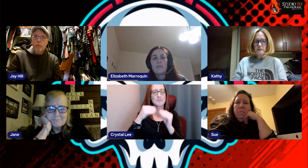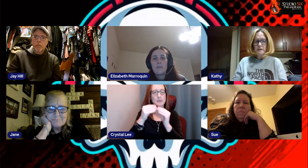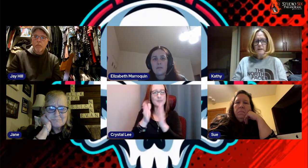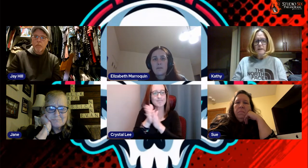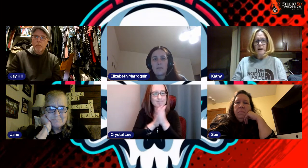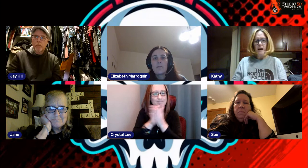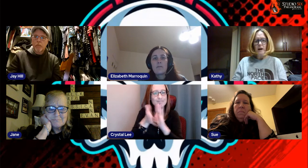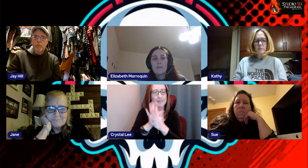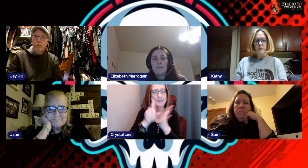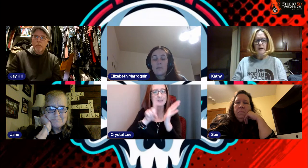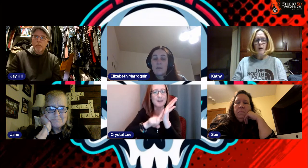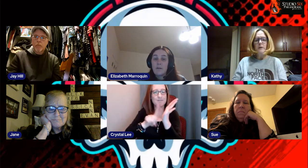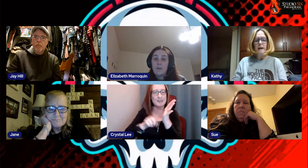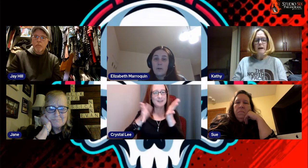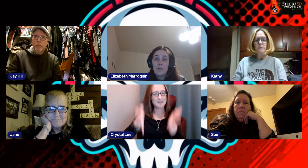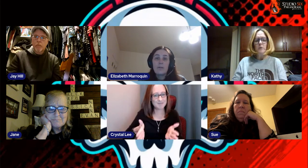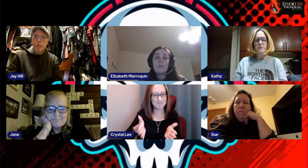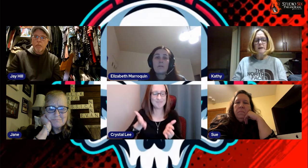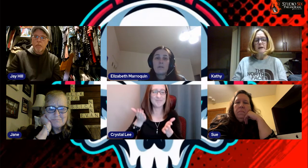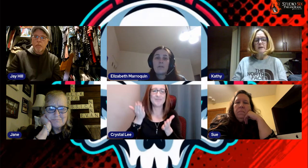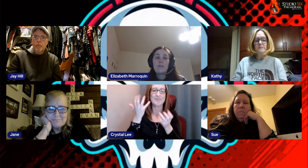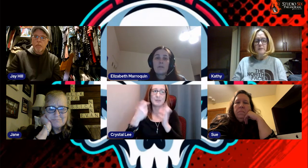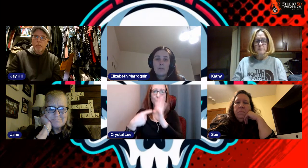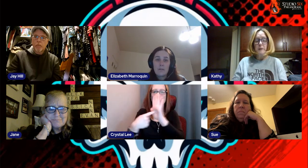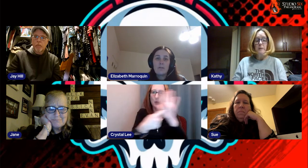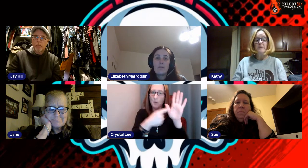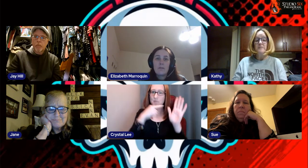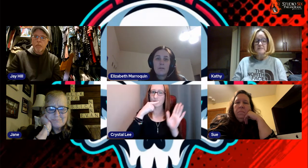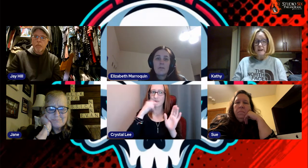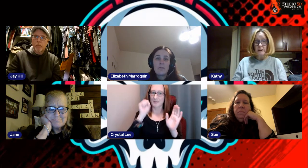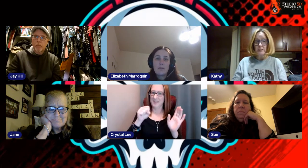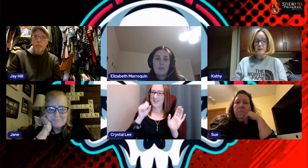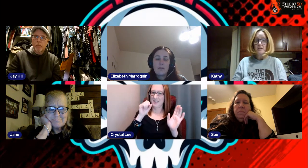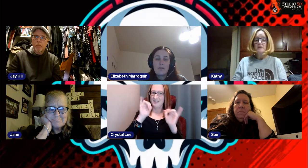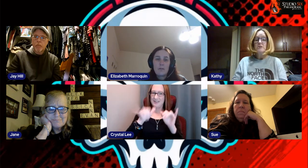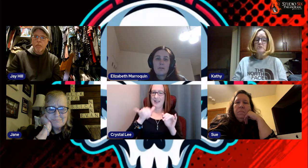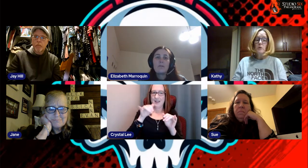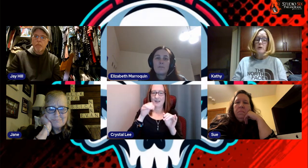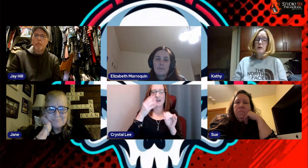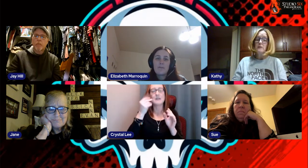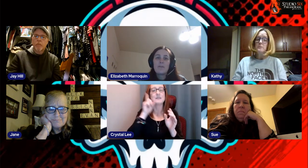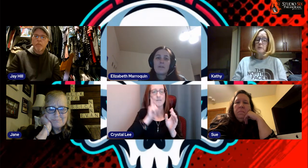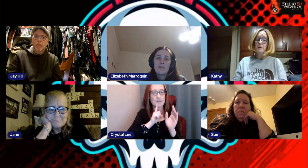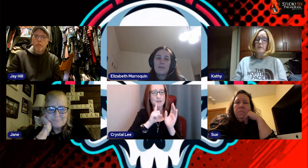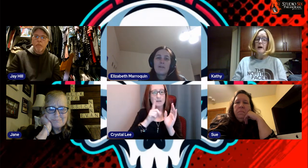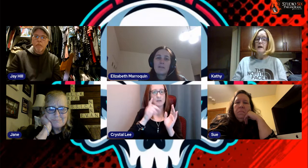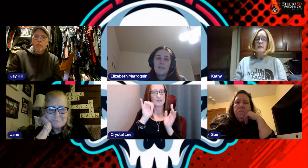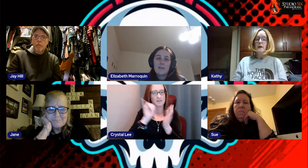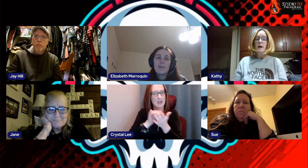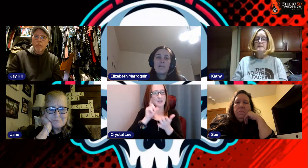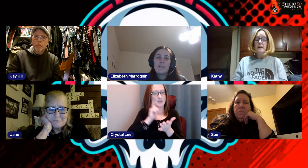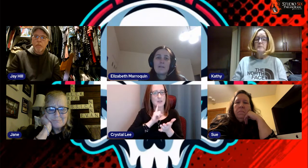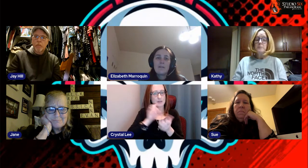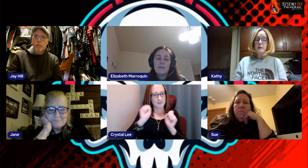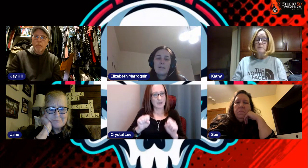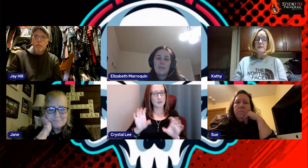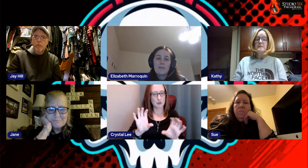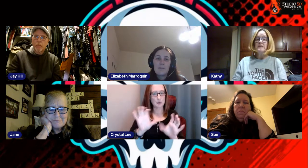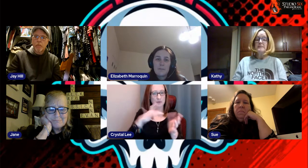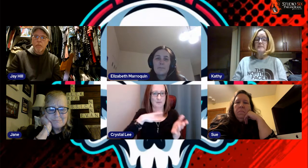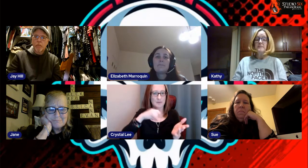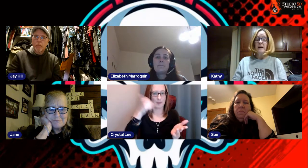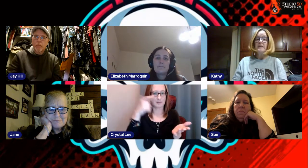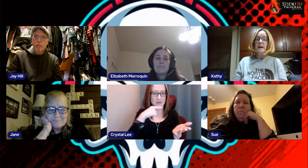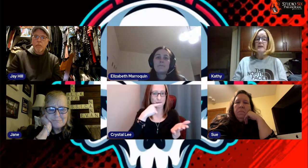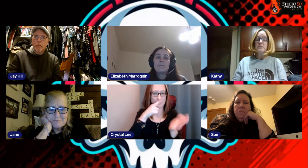communication. Like, how can I motivate to become an investigator? To show hearing people that deaf people